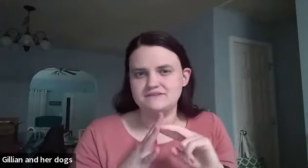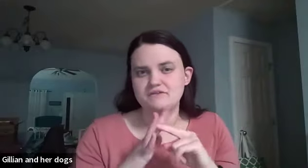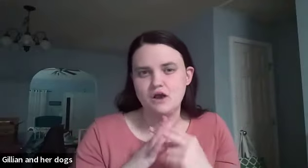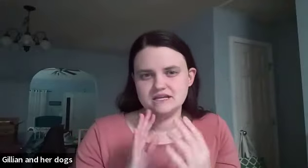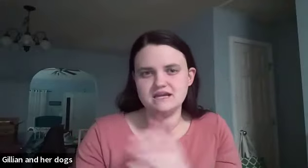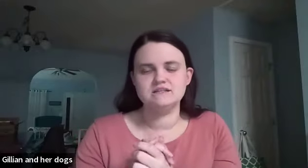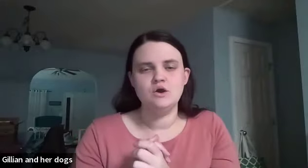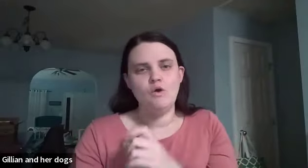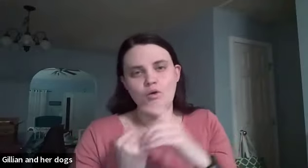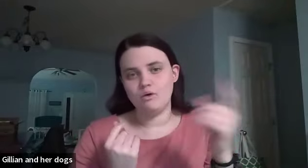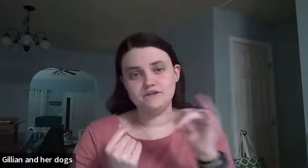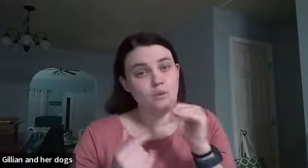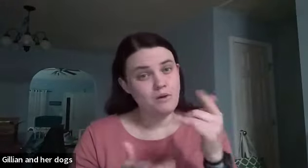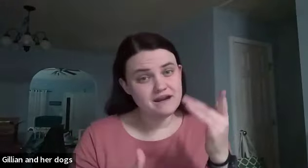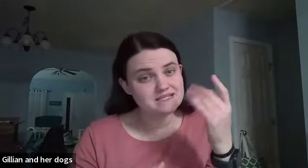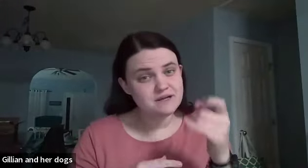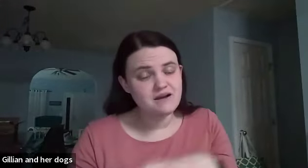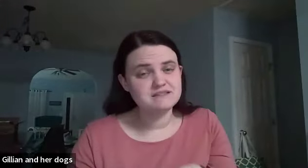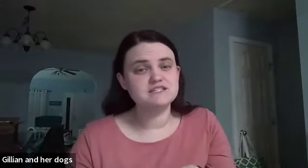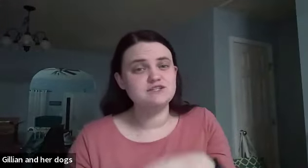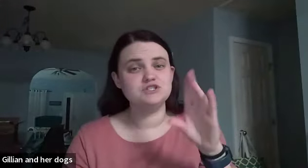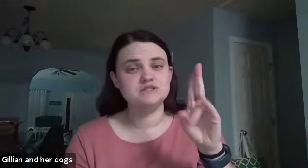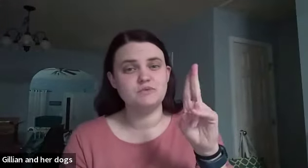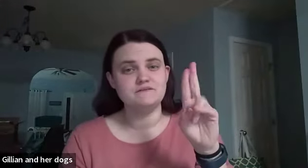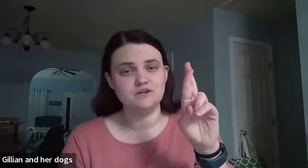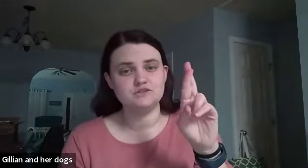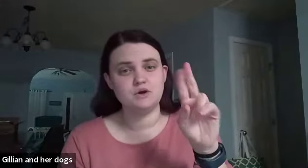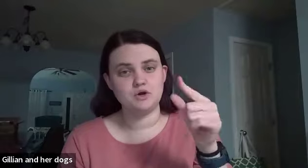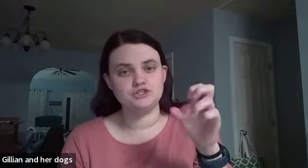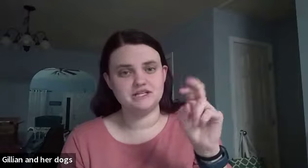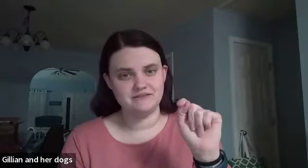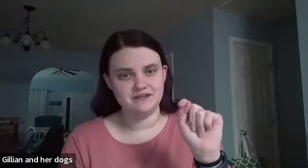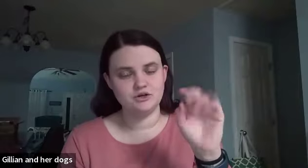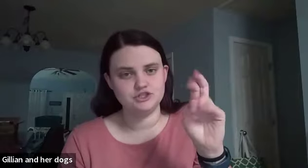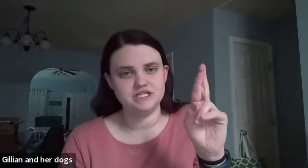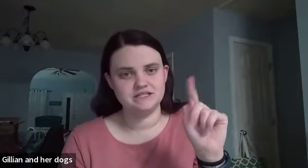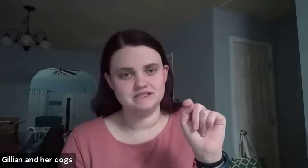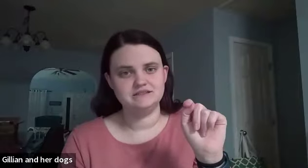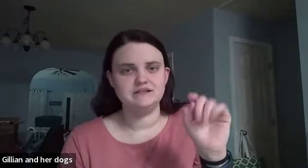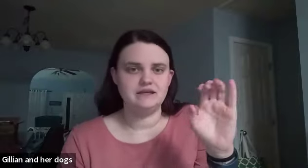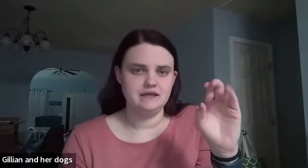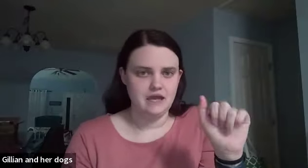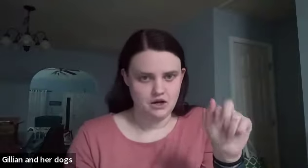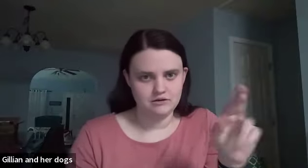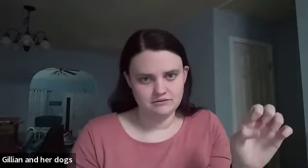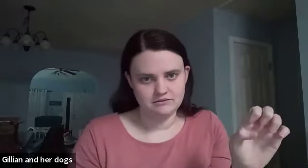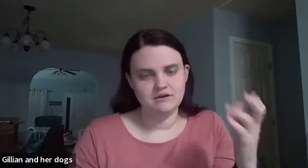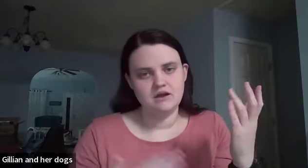have to have context. Or if you don't want to explain context, you would just want to fingerspell urgent then, urgent care.